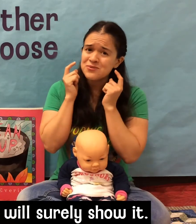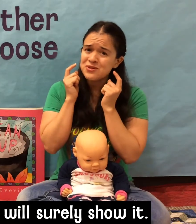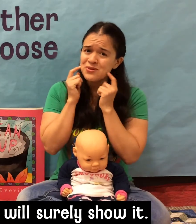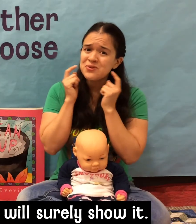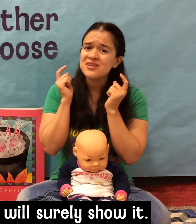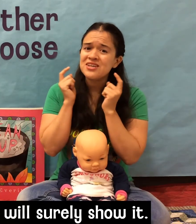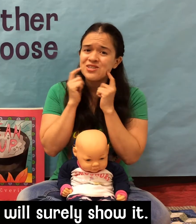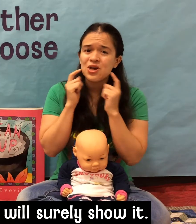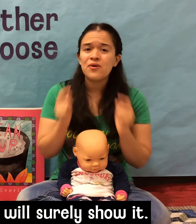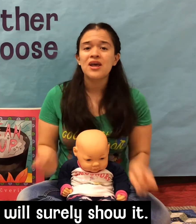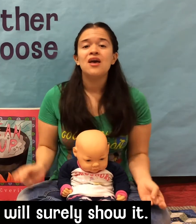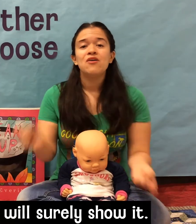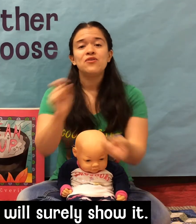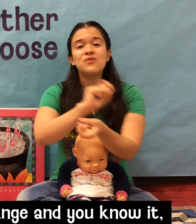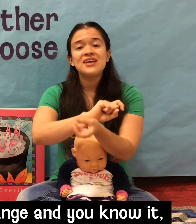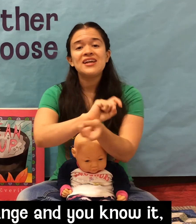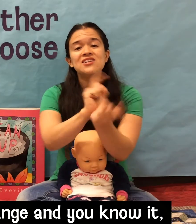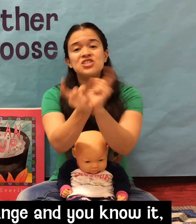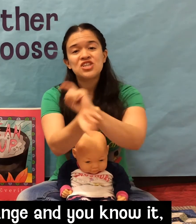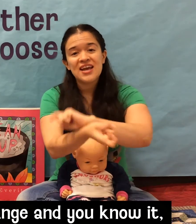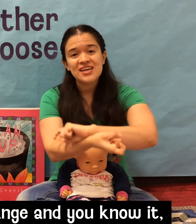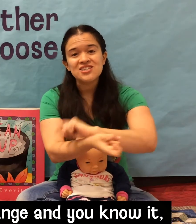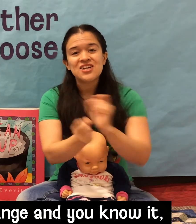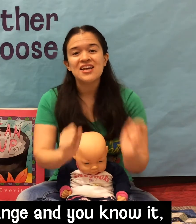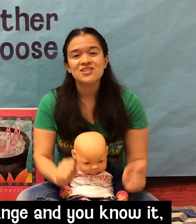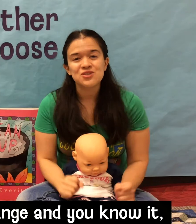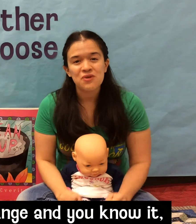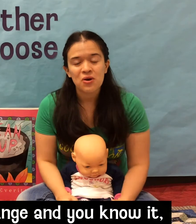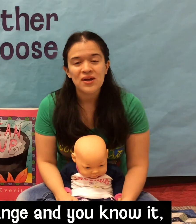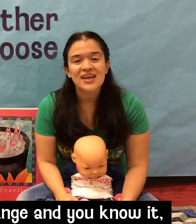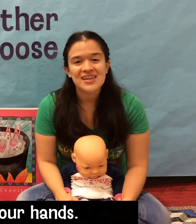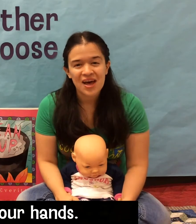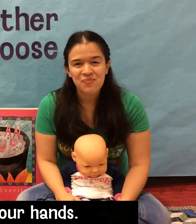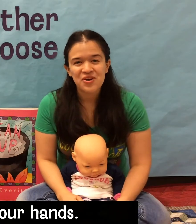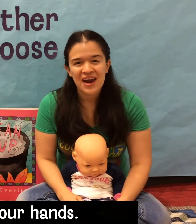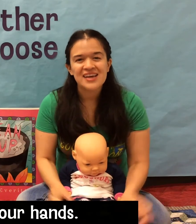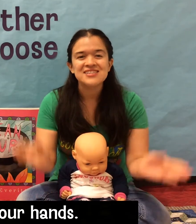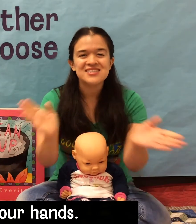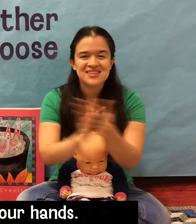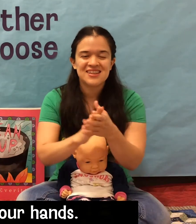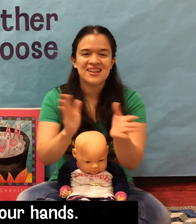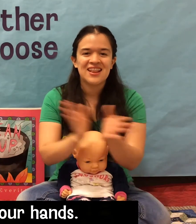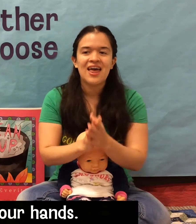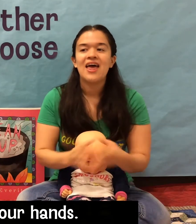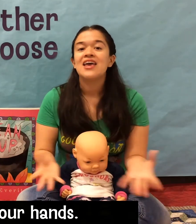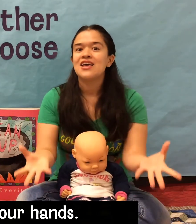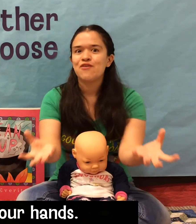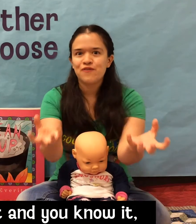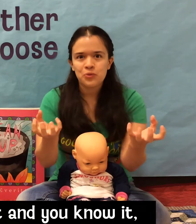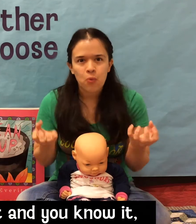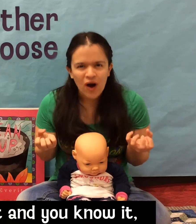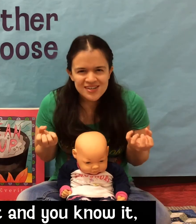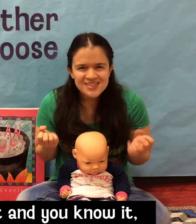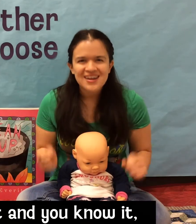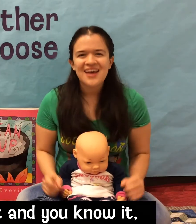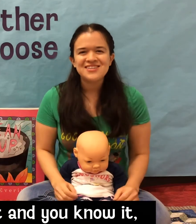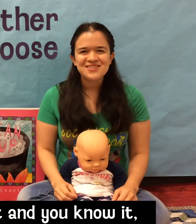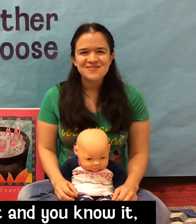will surely show it. If you need a change and you know it, clap your hands. If you want it and you know